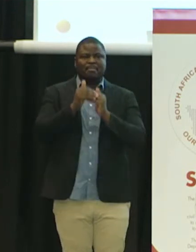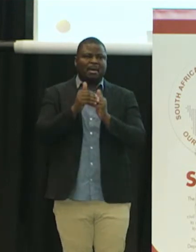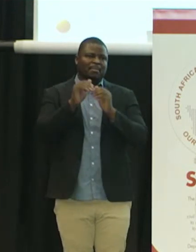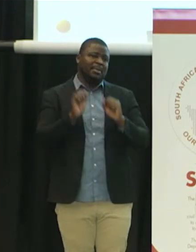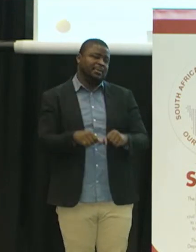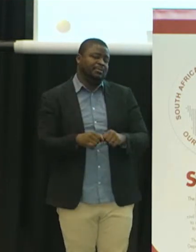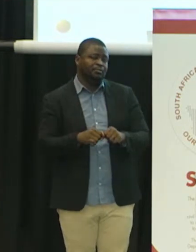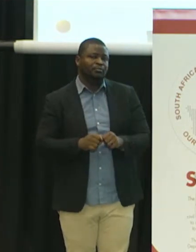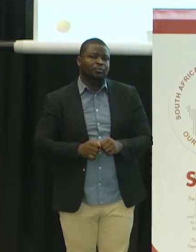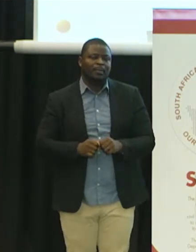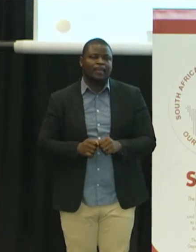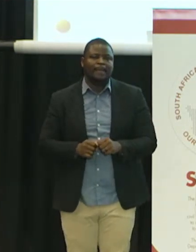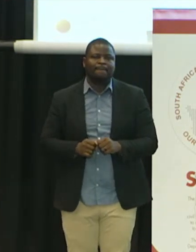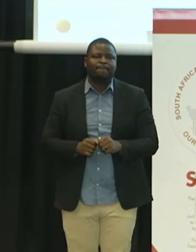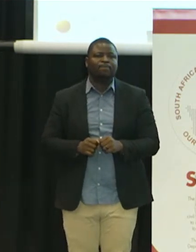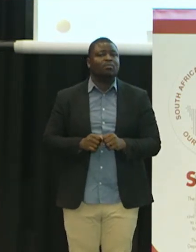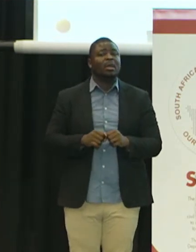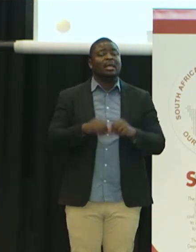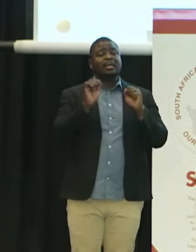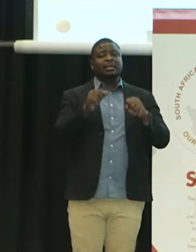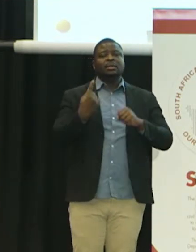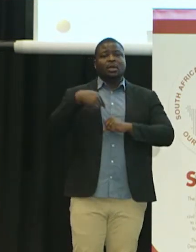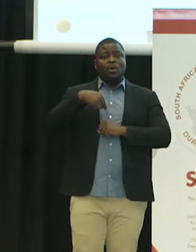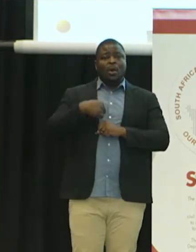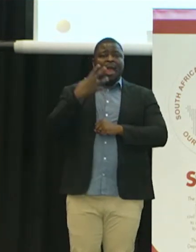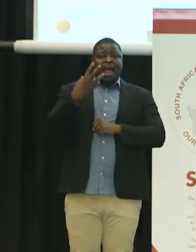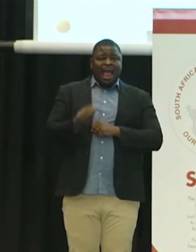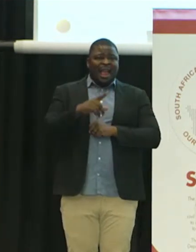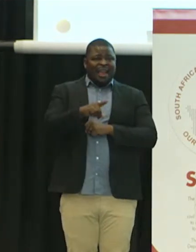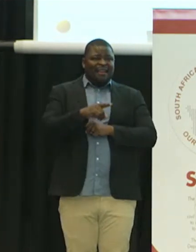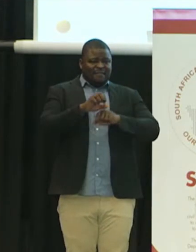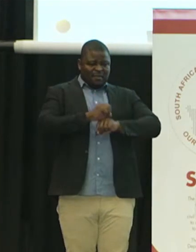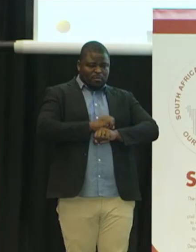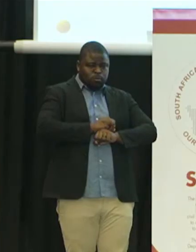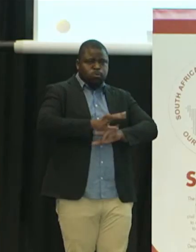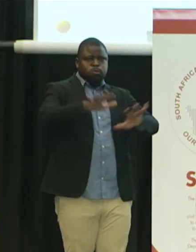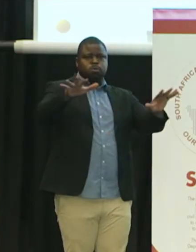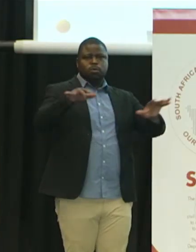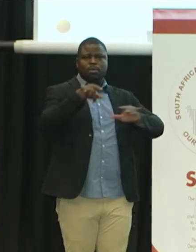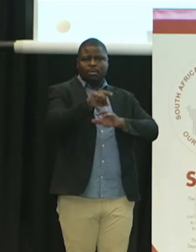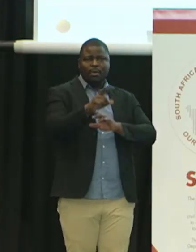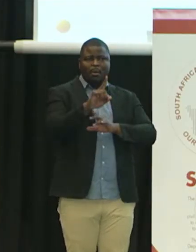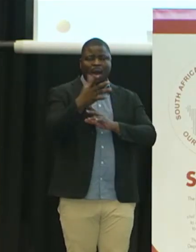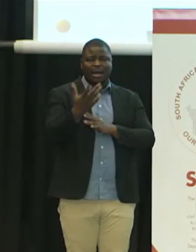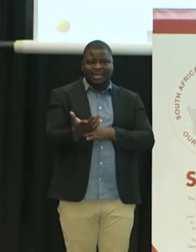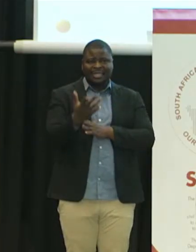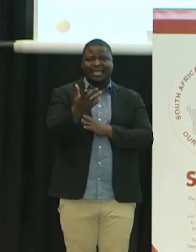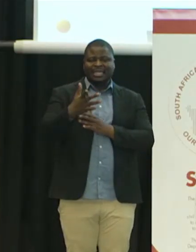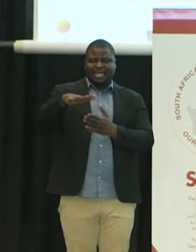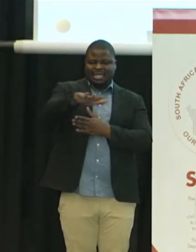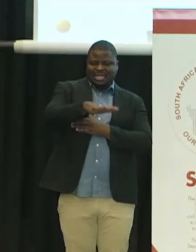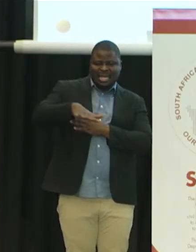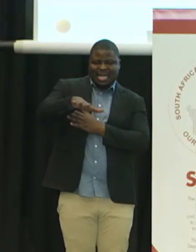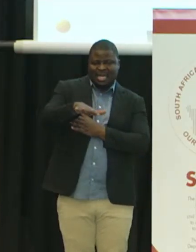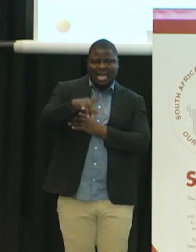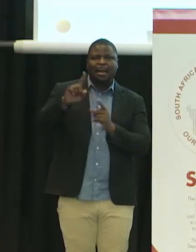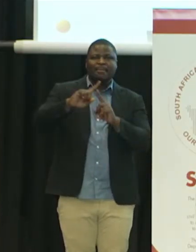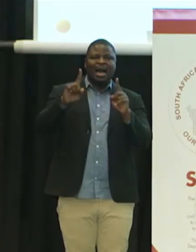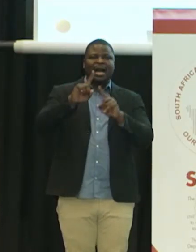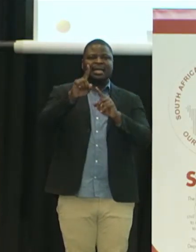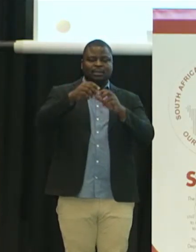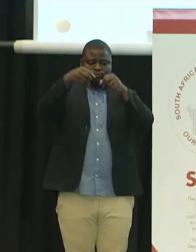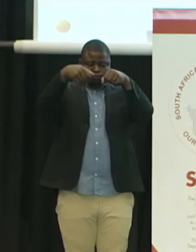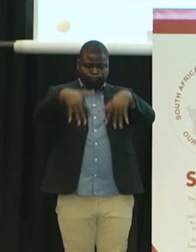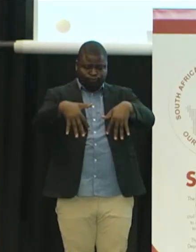are also having the high transmission area, which I call it a decentralized program, which is